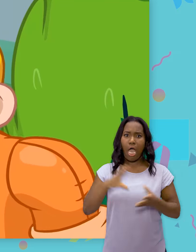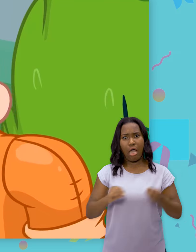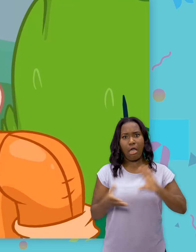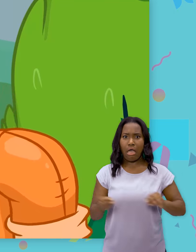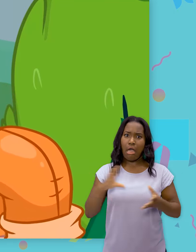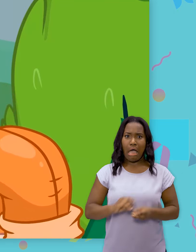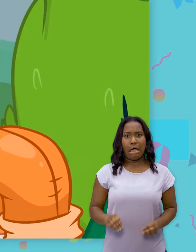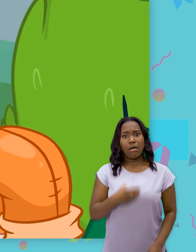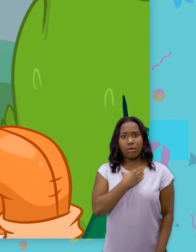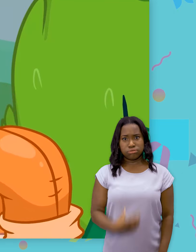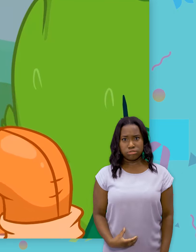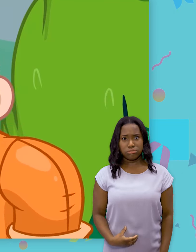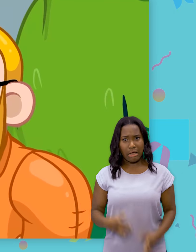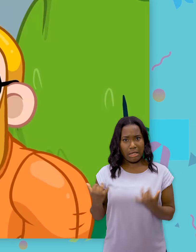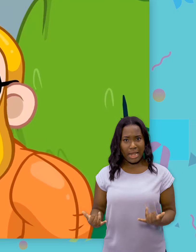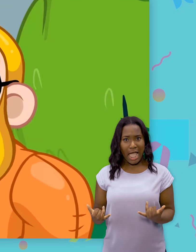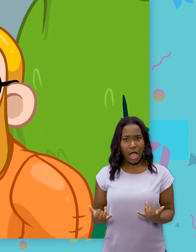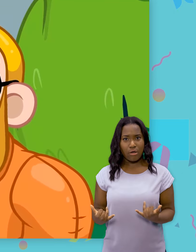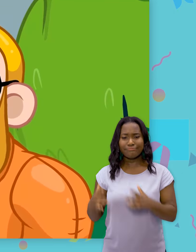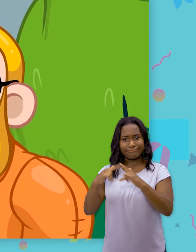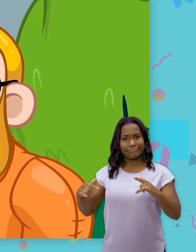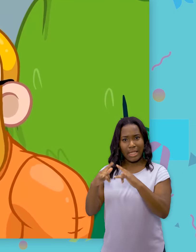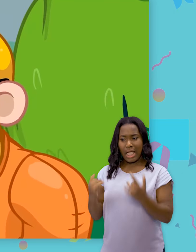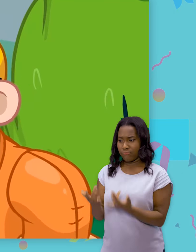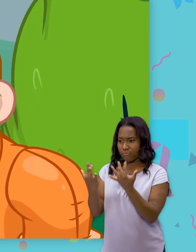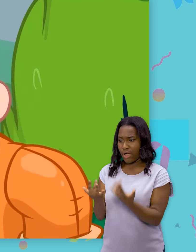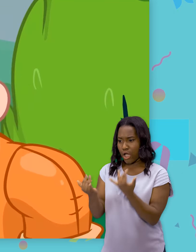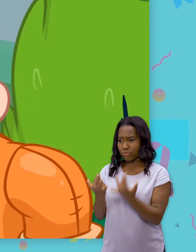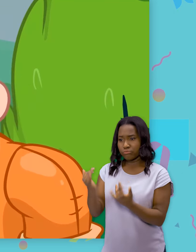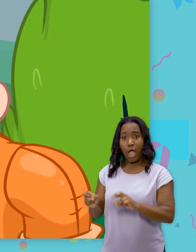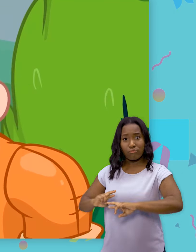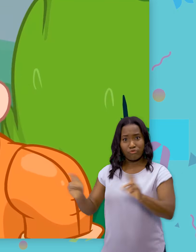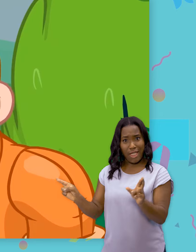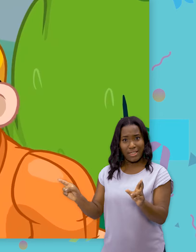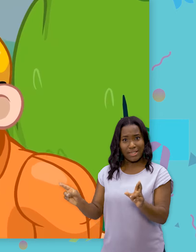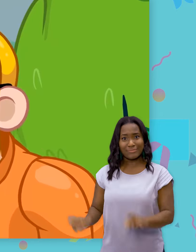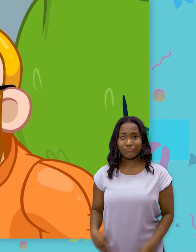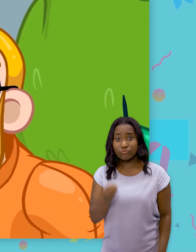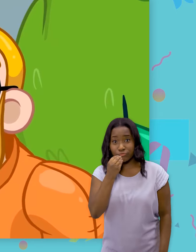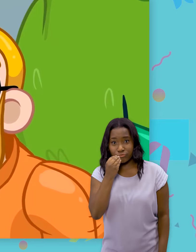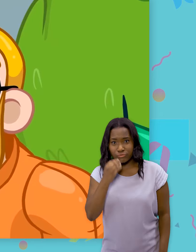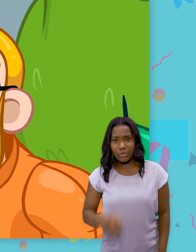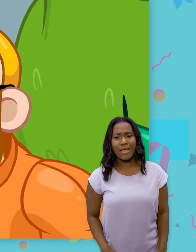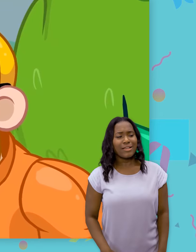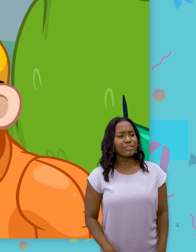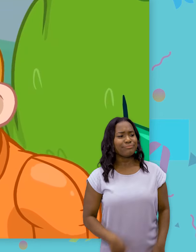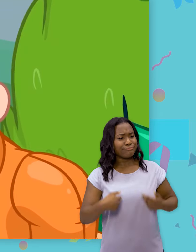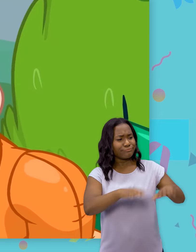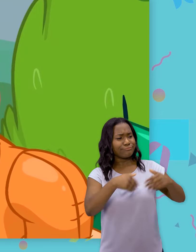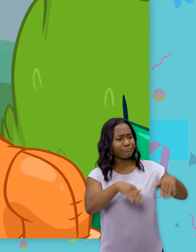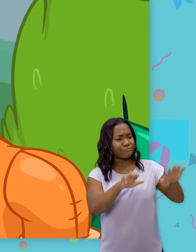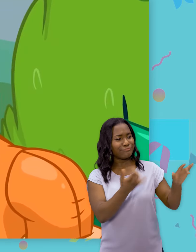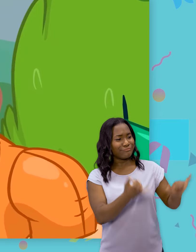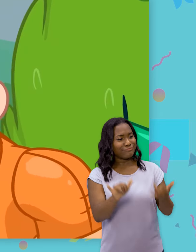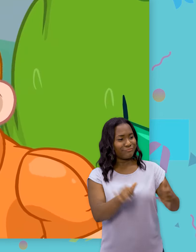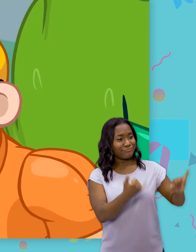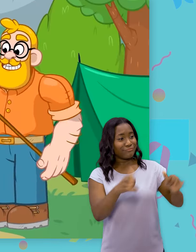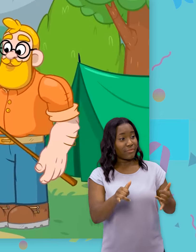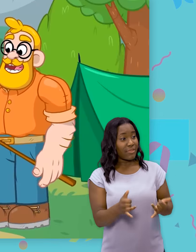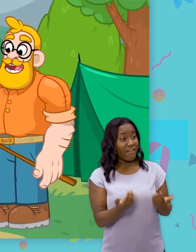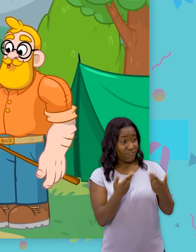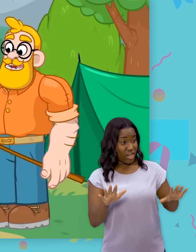that storytelling made me hungry. I'm gonna make a campfire so we can eat roasted corn. You two go play in the